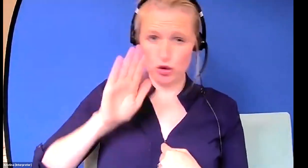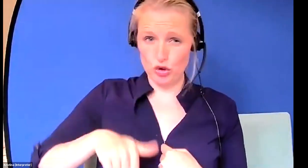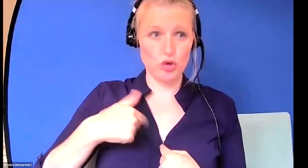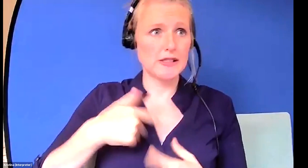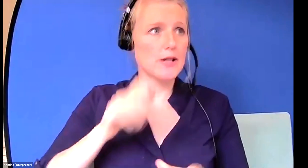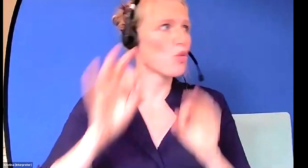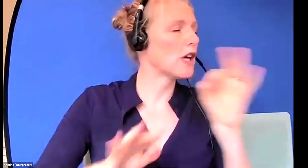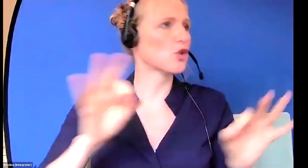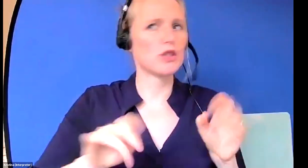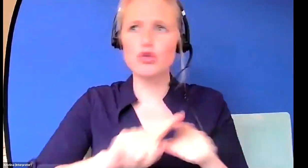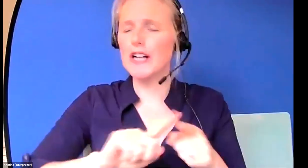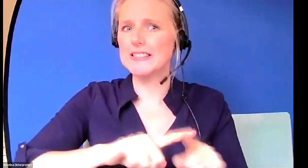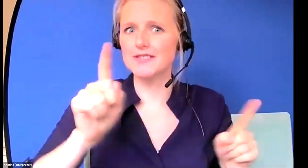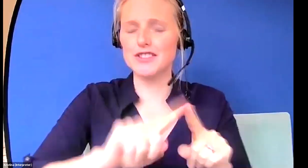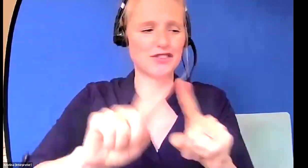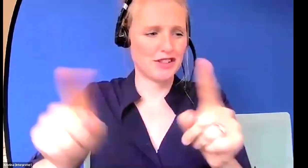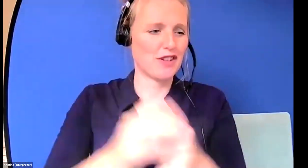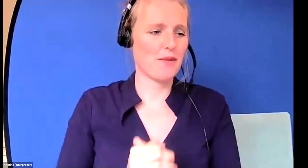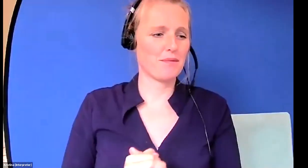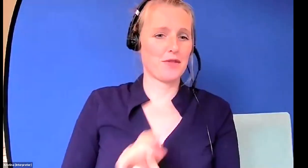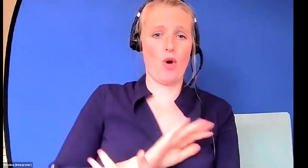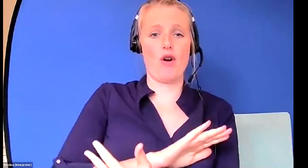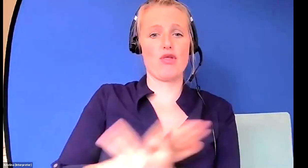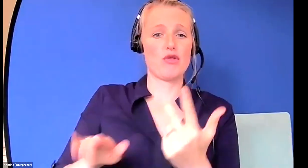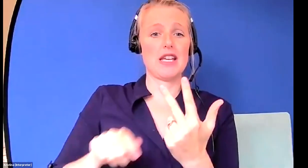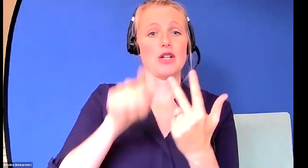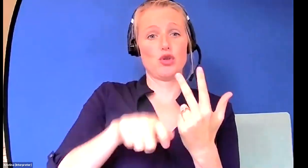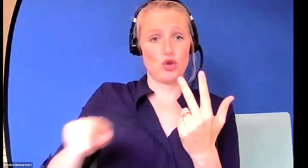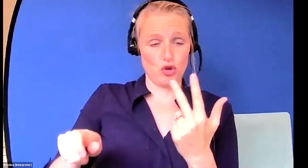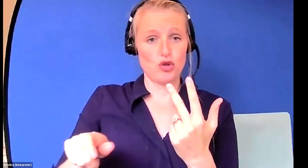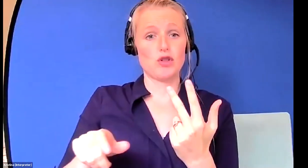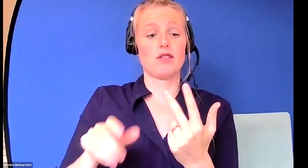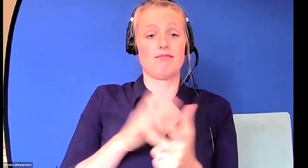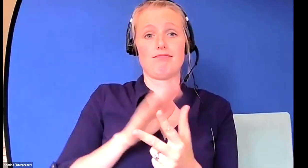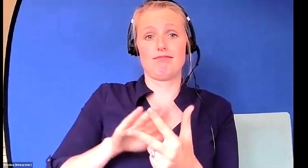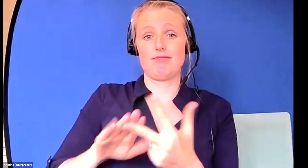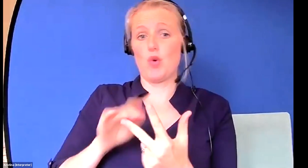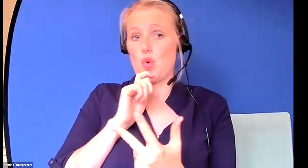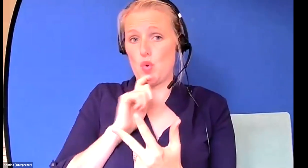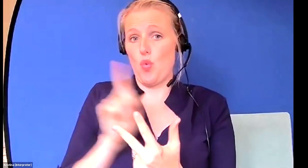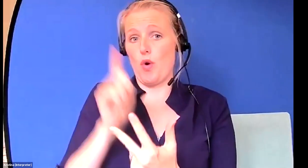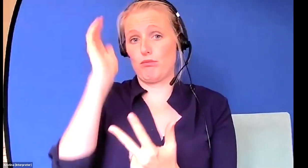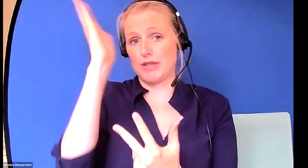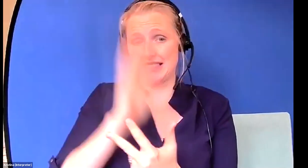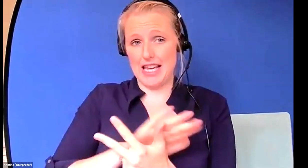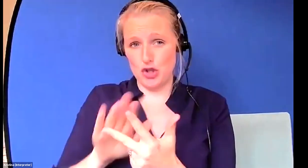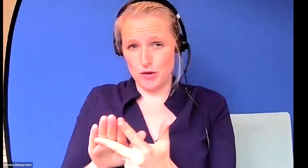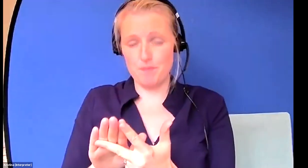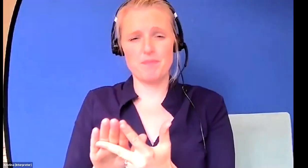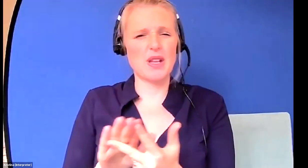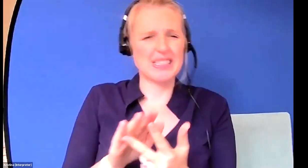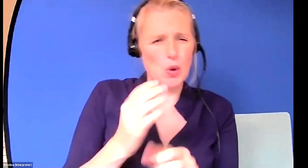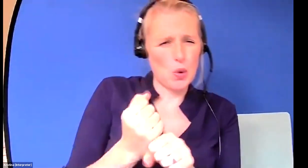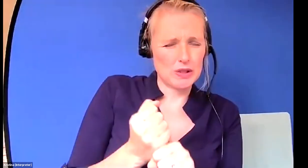start the session by introducing each of the students' presentations, and just bear with me in my wonderful technical